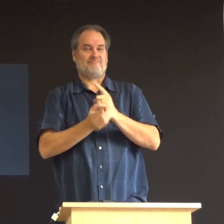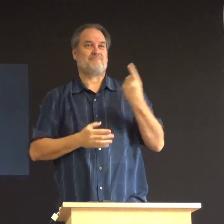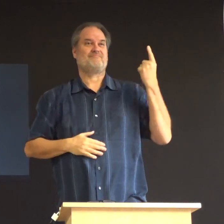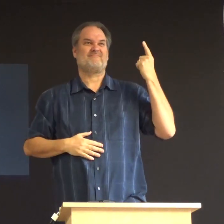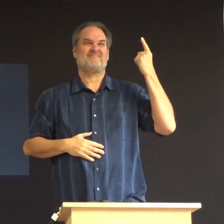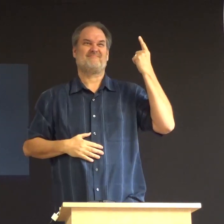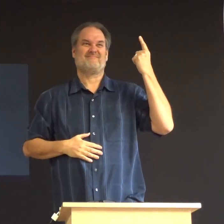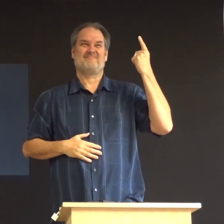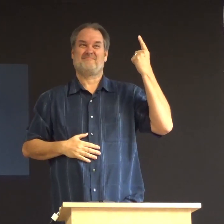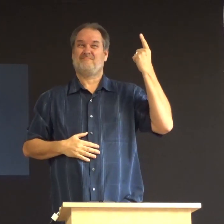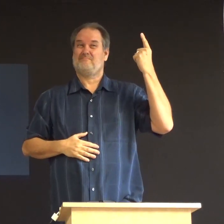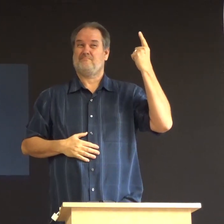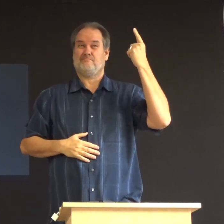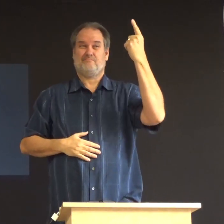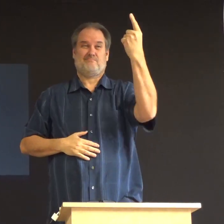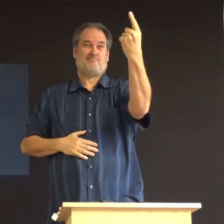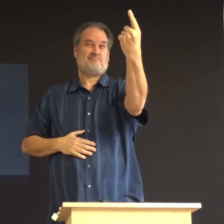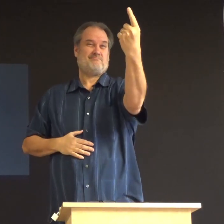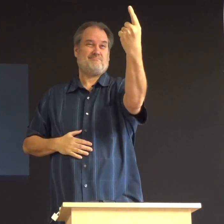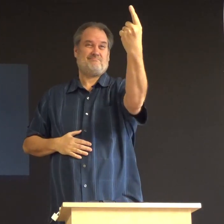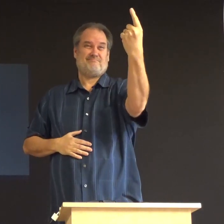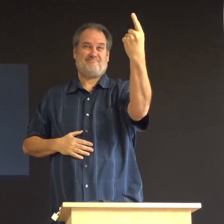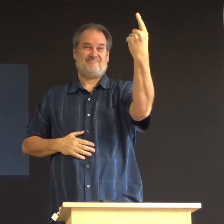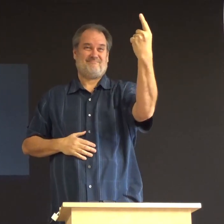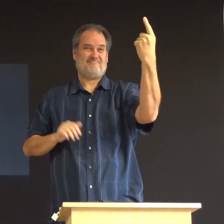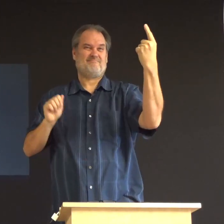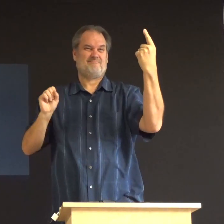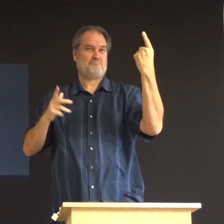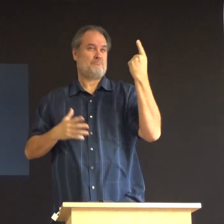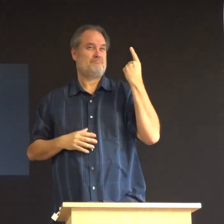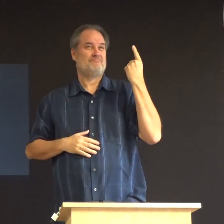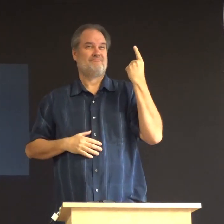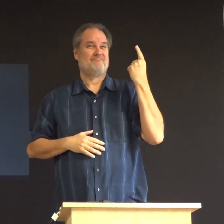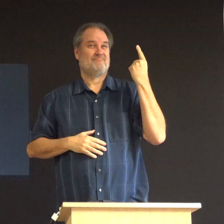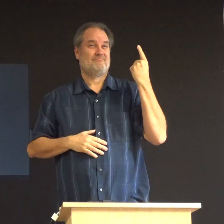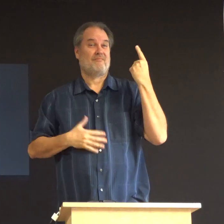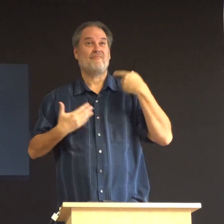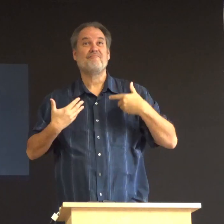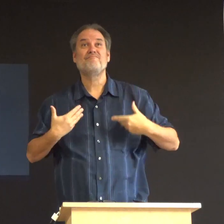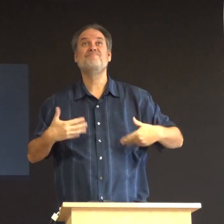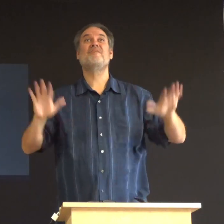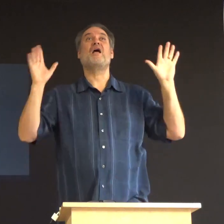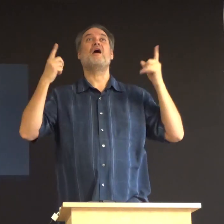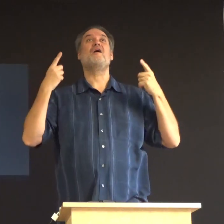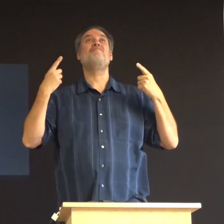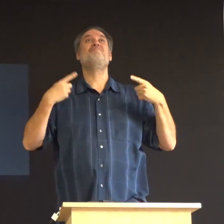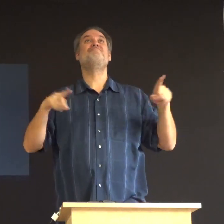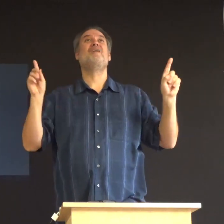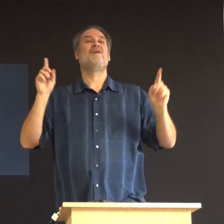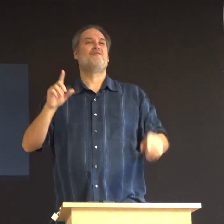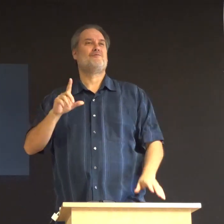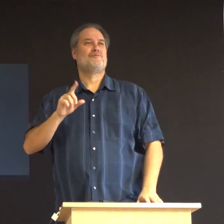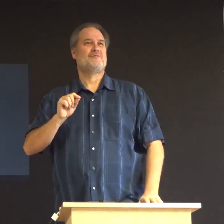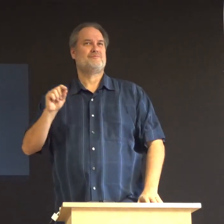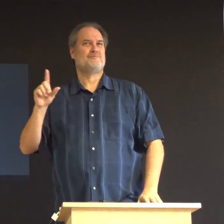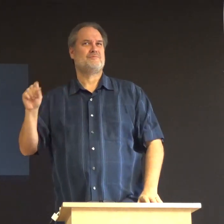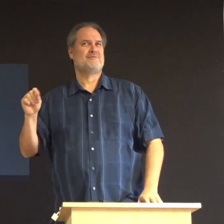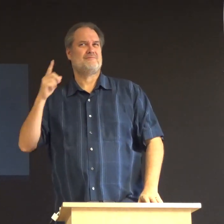ASL is only one. One translation. One. And they finished it